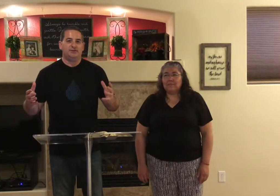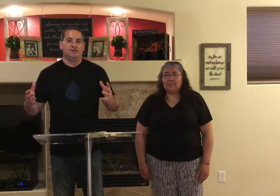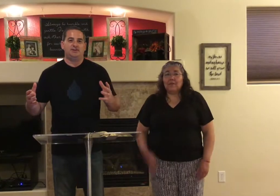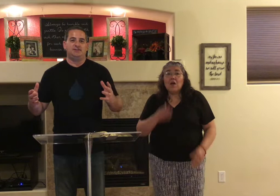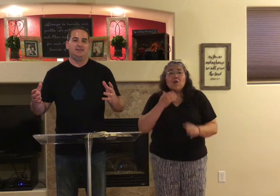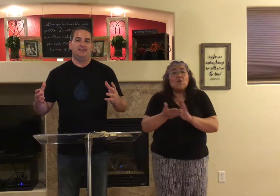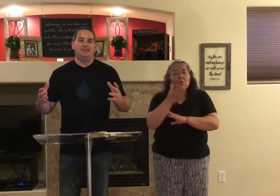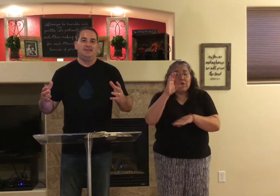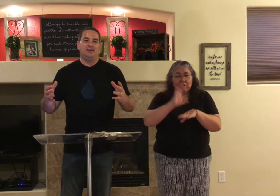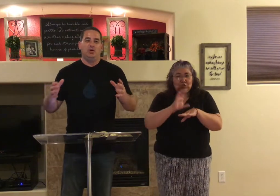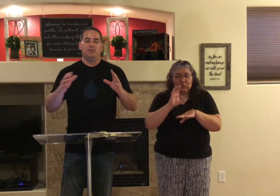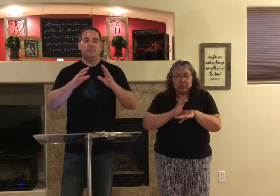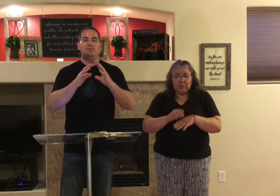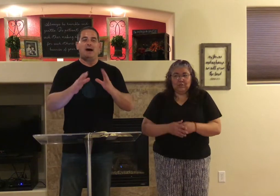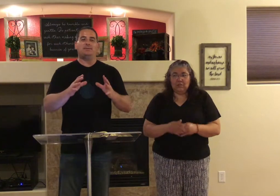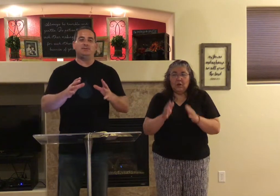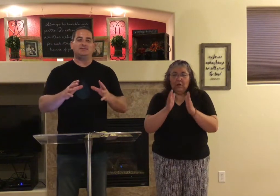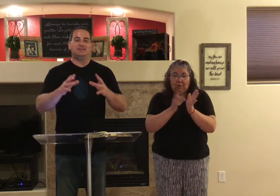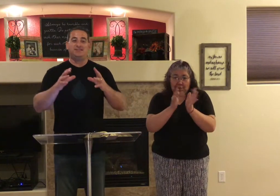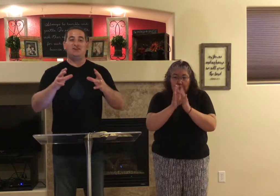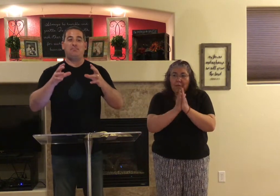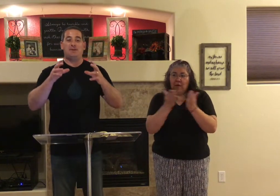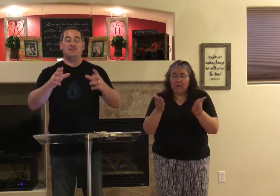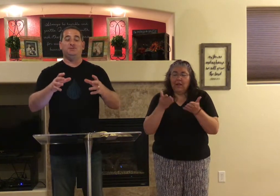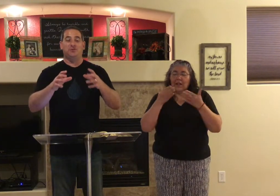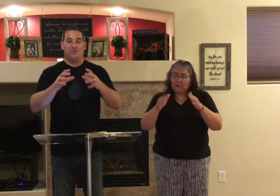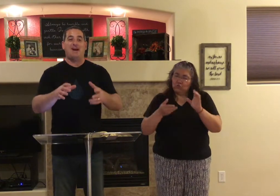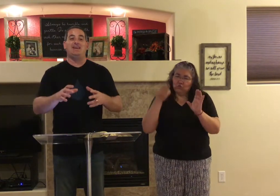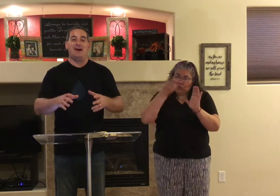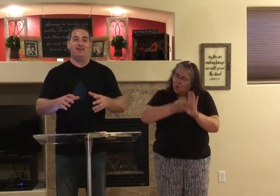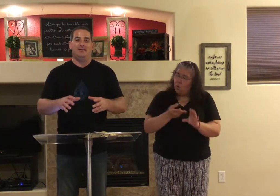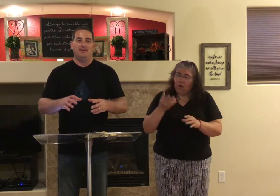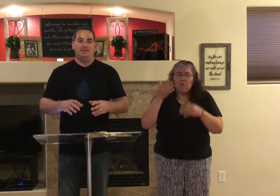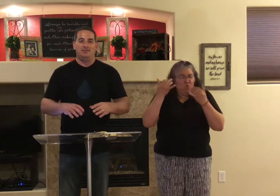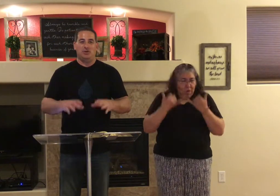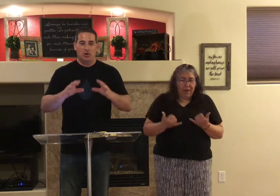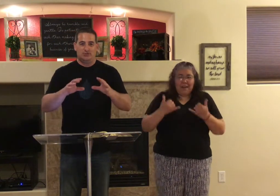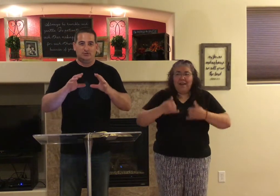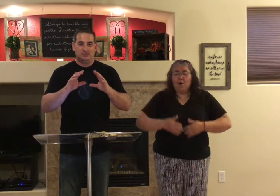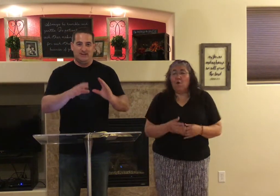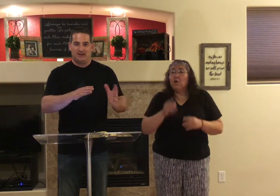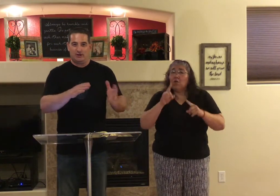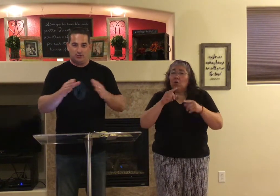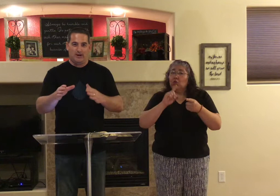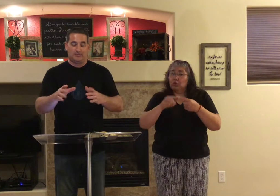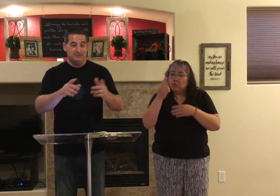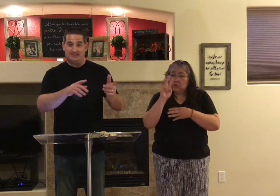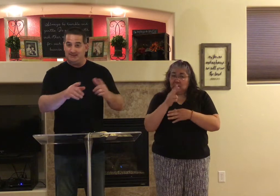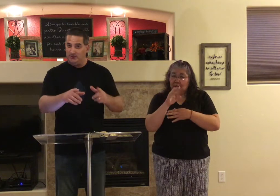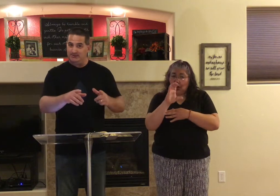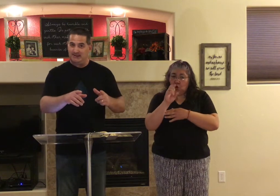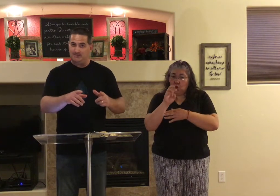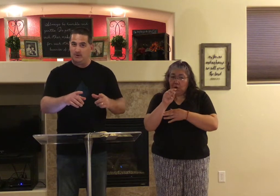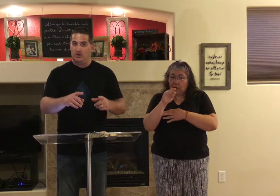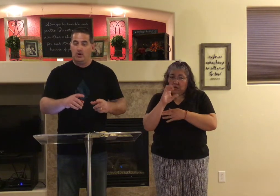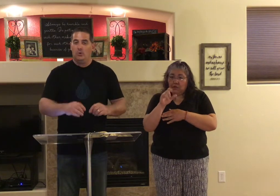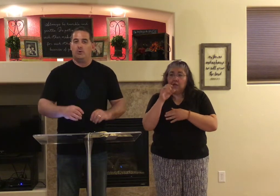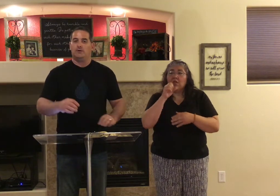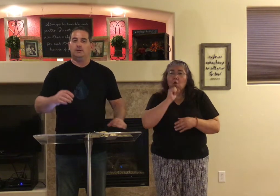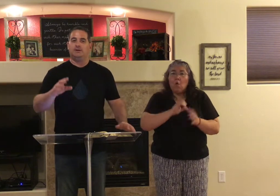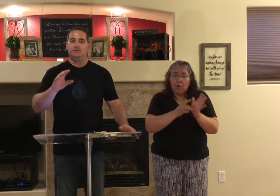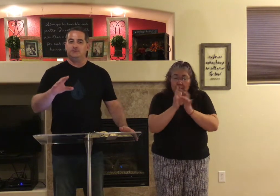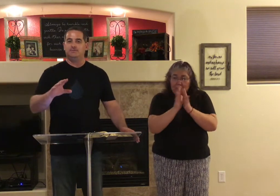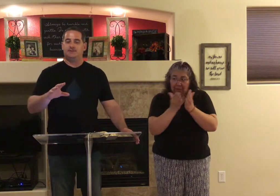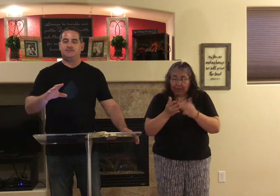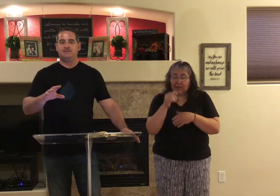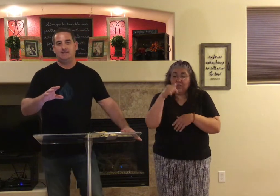Good morning, church. Open up your Bibles. Let's jump into it right now. Go to 2 Chronicles. That's in the Old Testament. We're